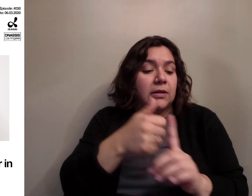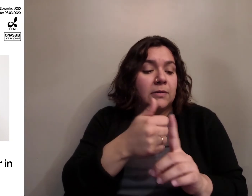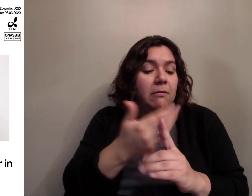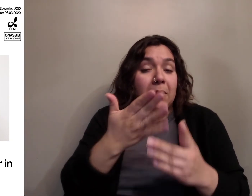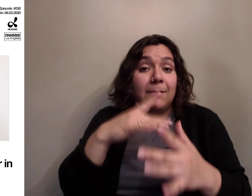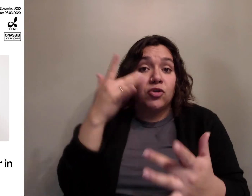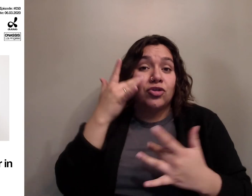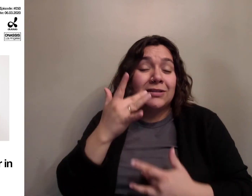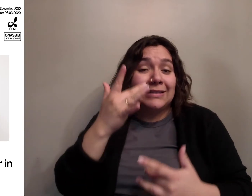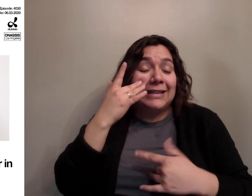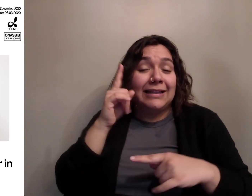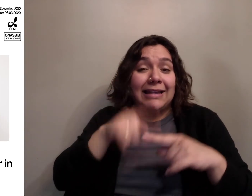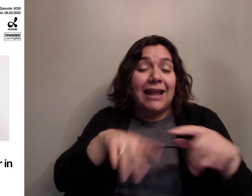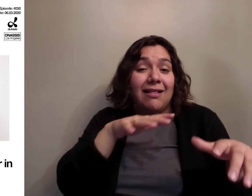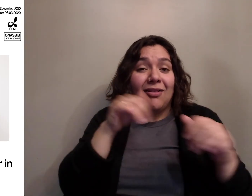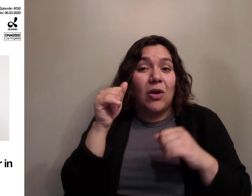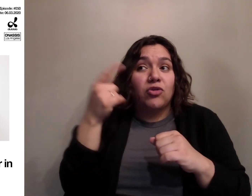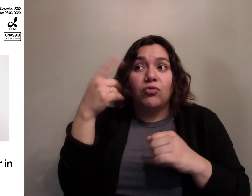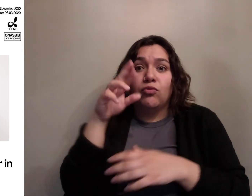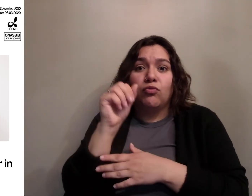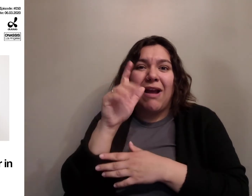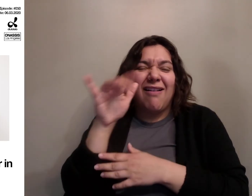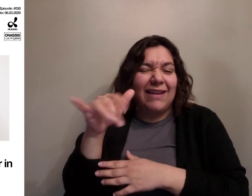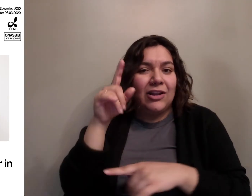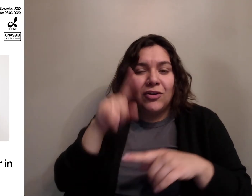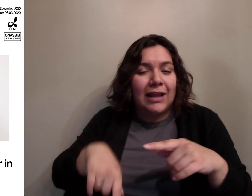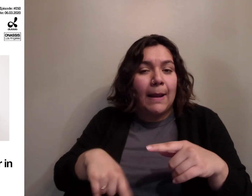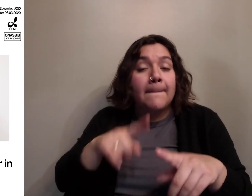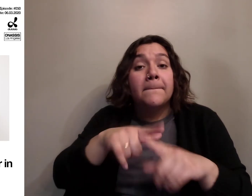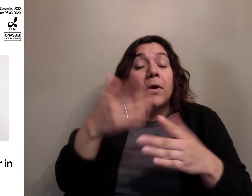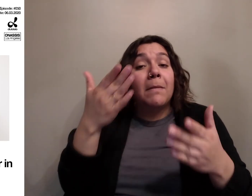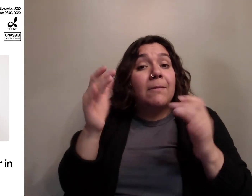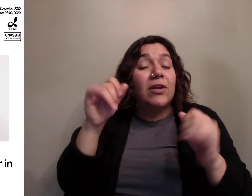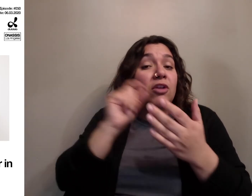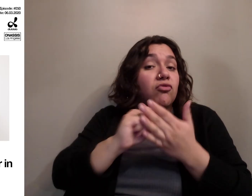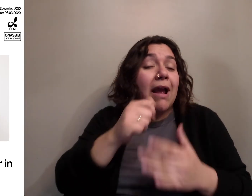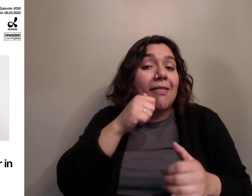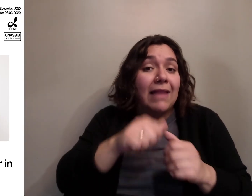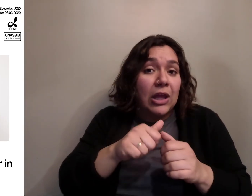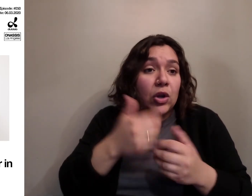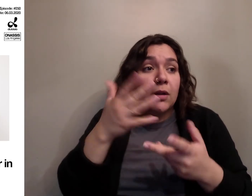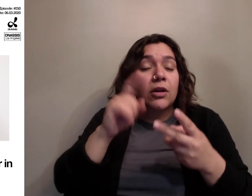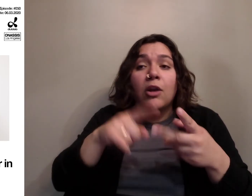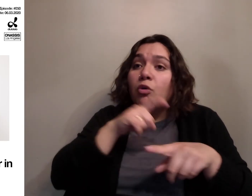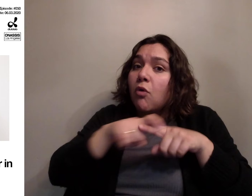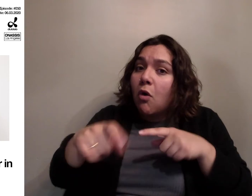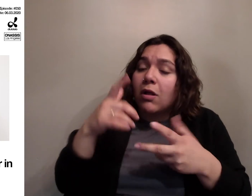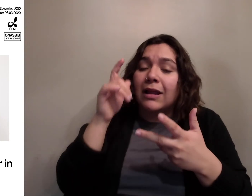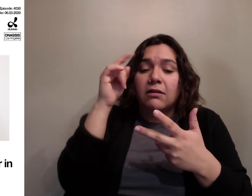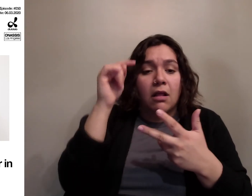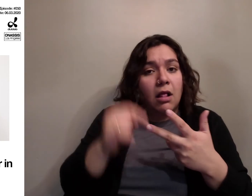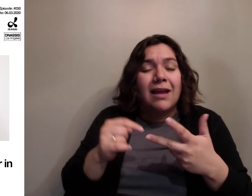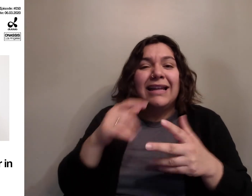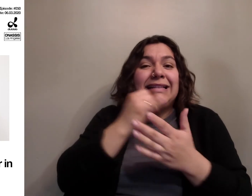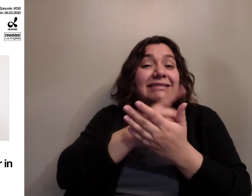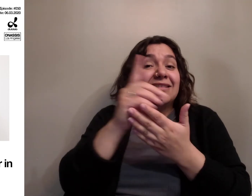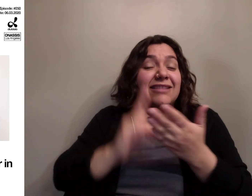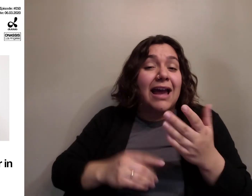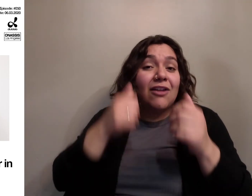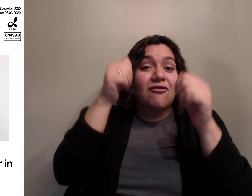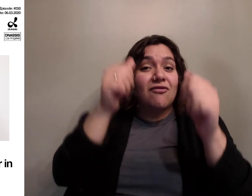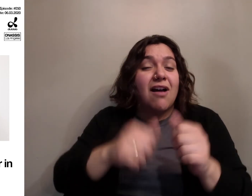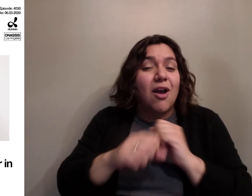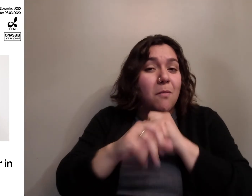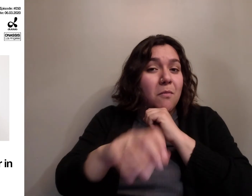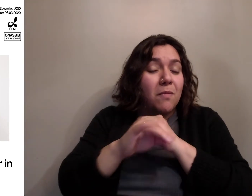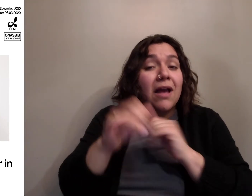if you think that maybe you're not the person, that maybe you're sick and you can't go out to the rally, and you can't, but you might be able to write letters, you might